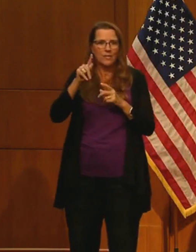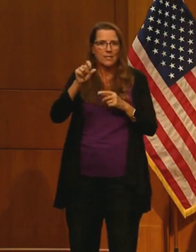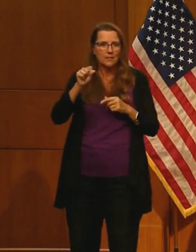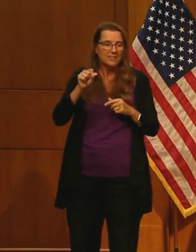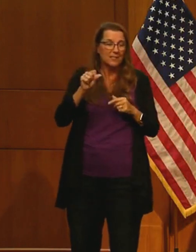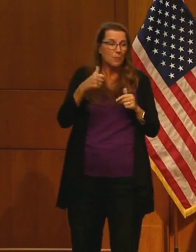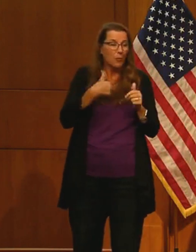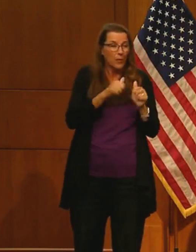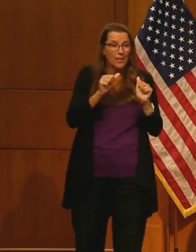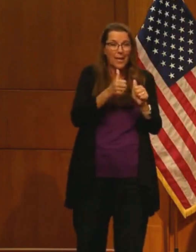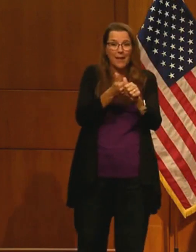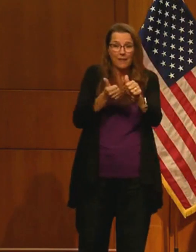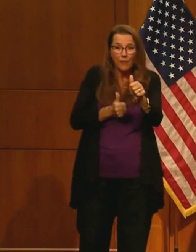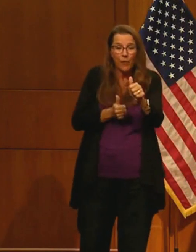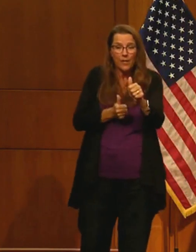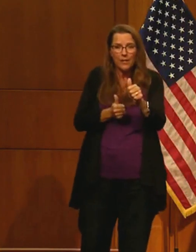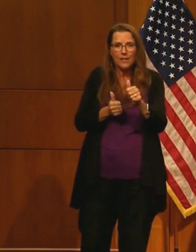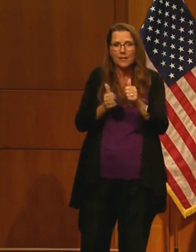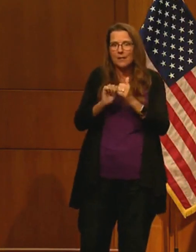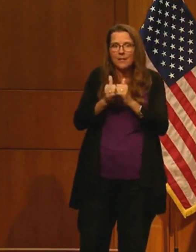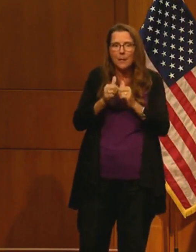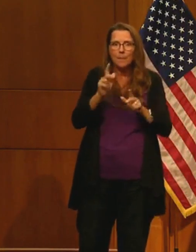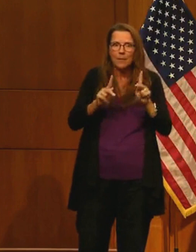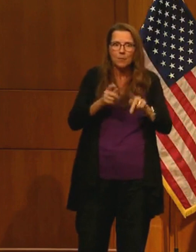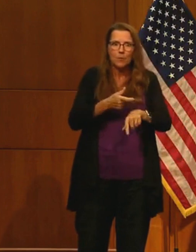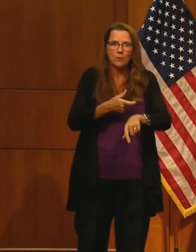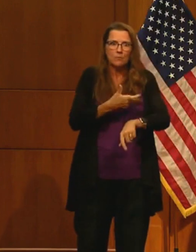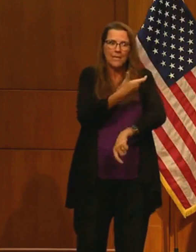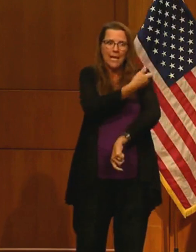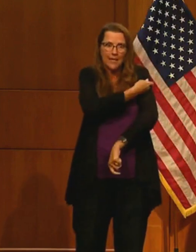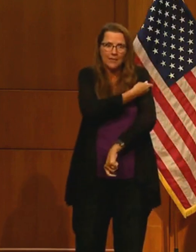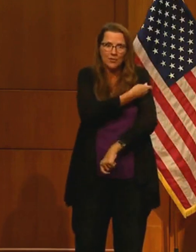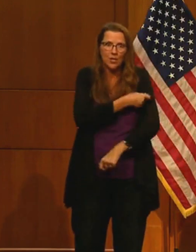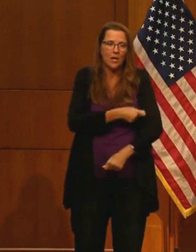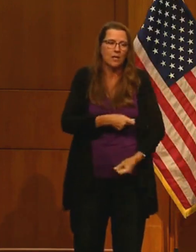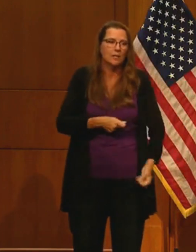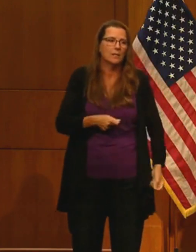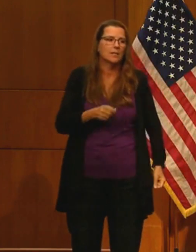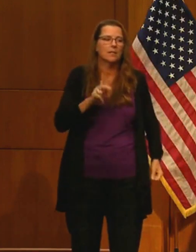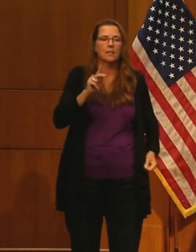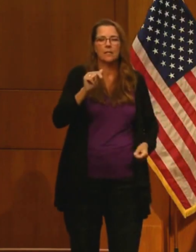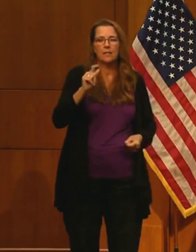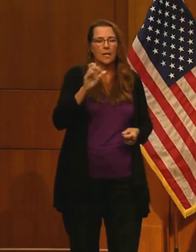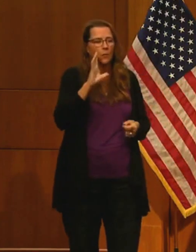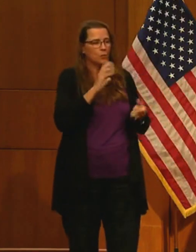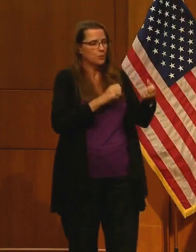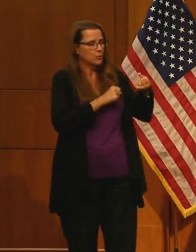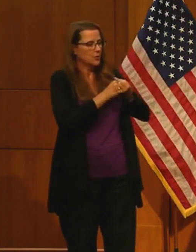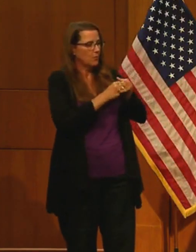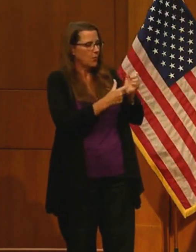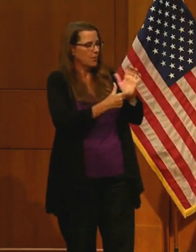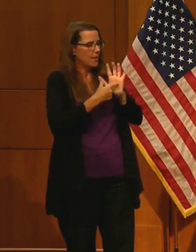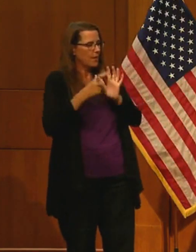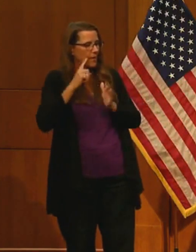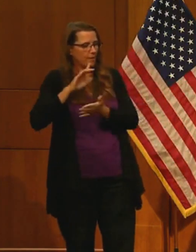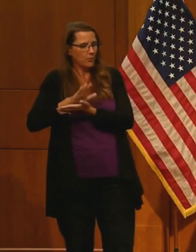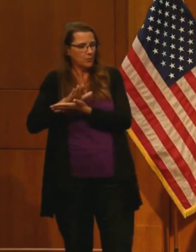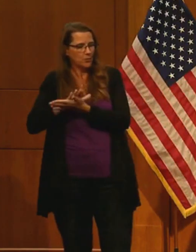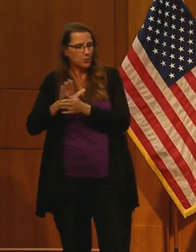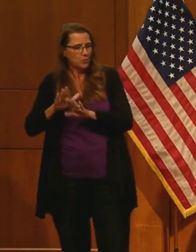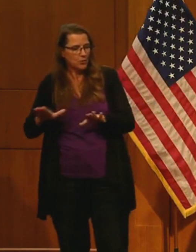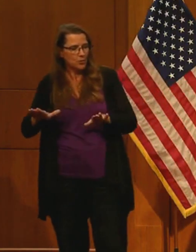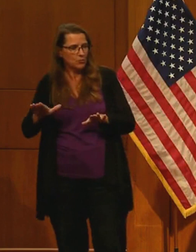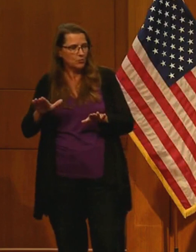And it's avoidable by people going and rolling up their sleeve and getting a shot. And on the same lines, would you support a mandate for school children at any